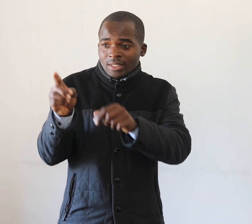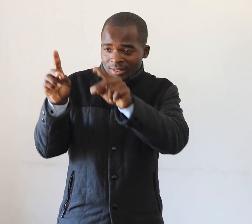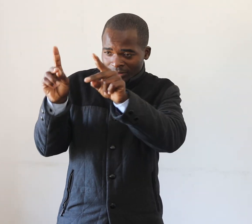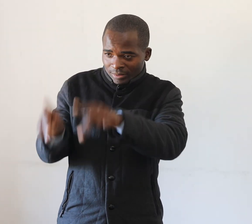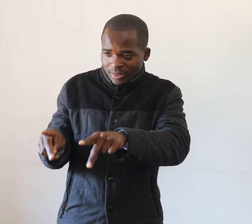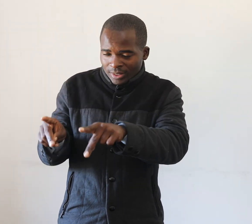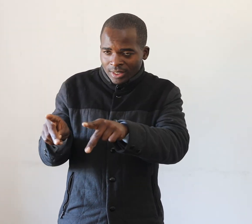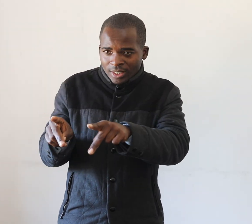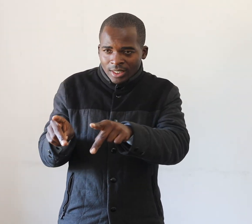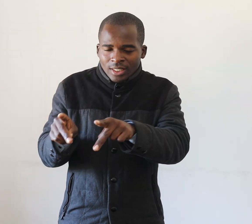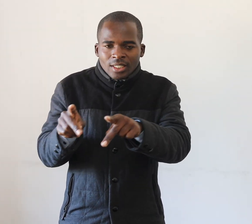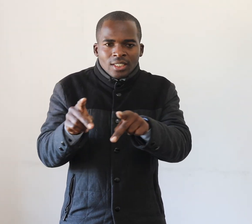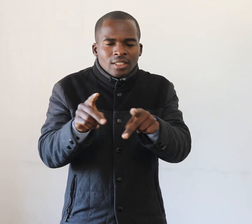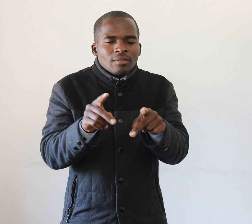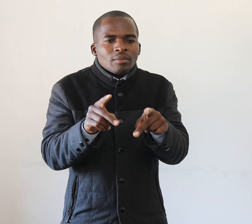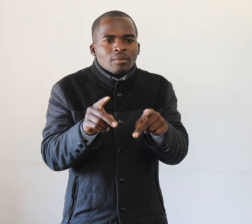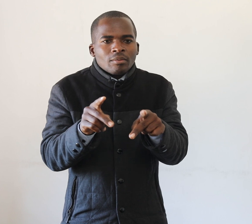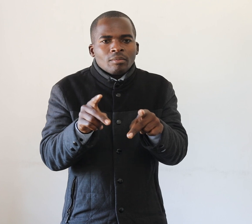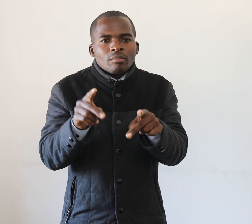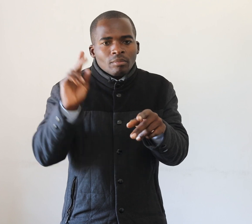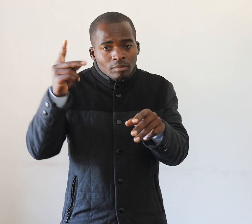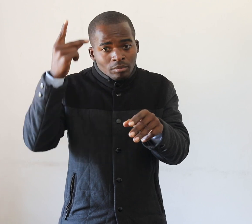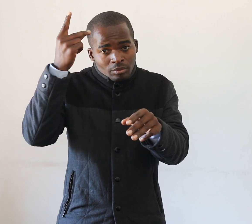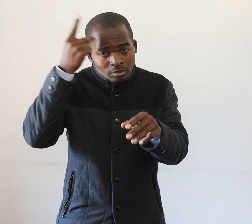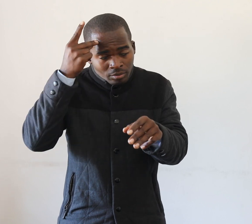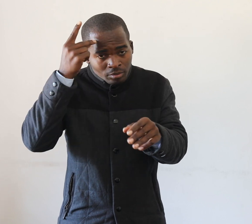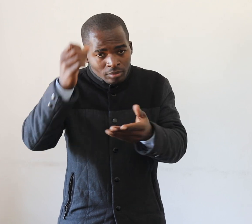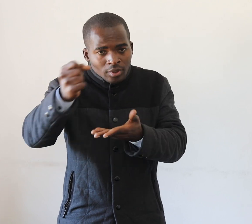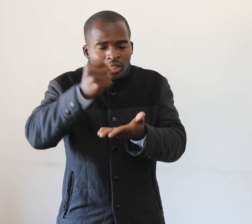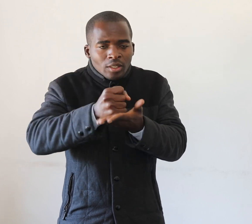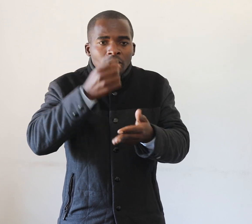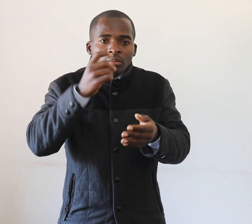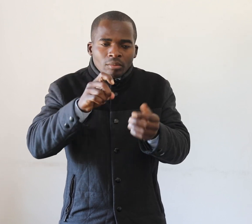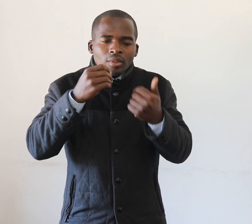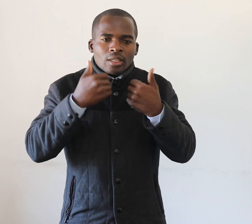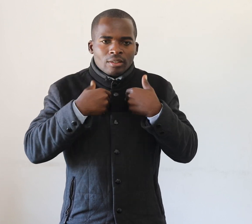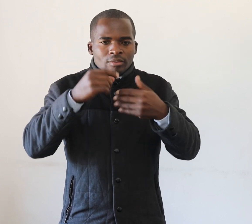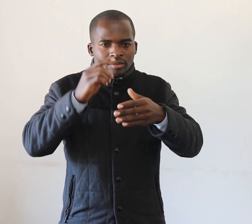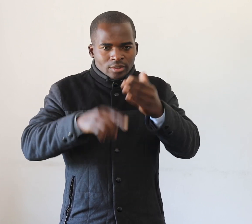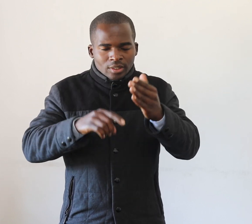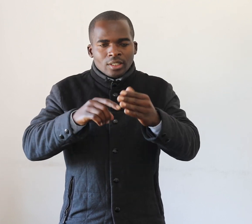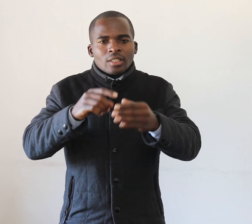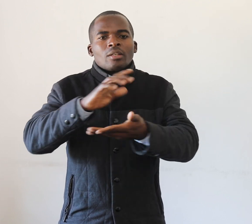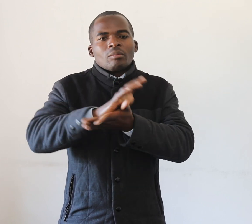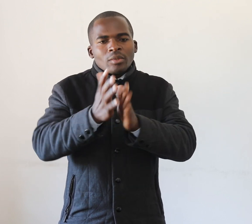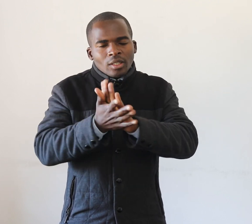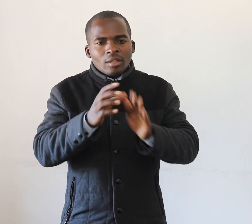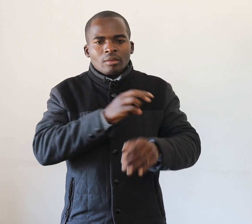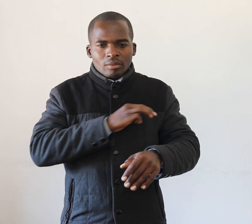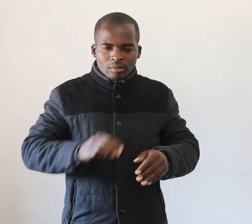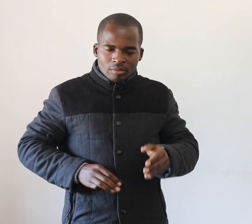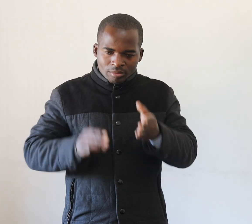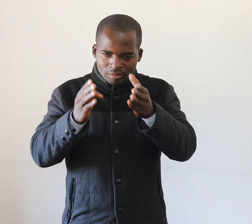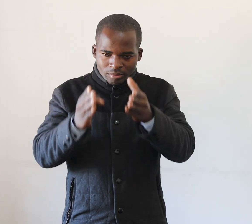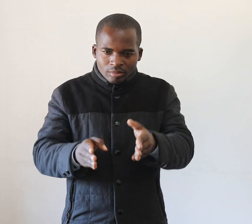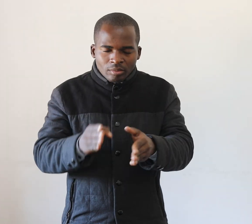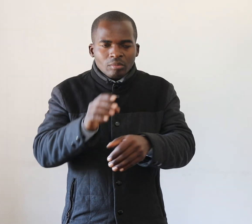next in line on the party list moves up to take the seat. This is the core